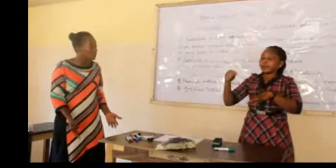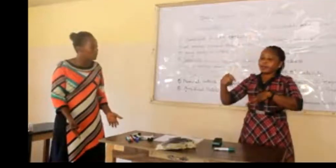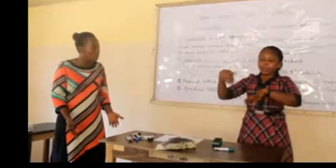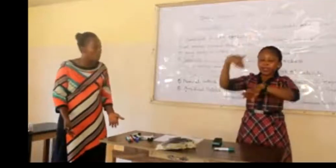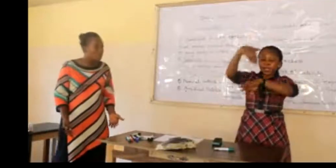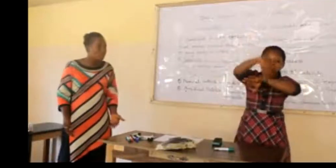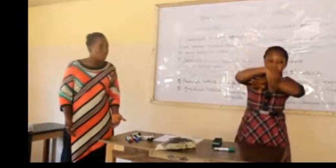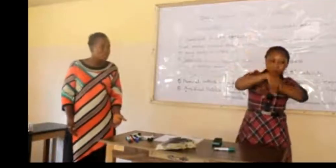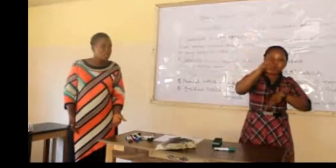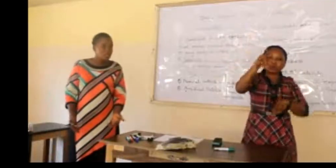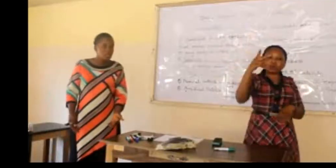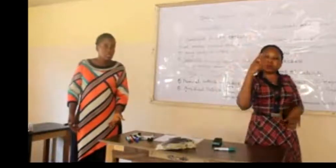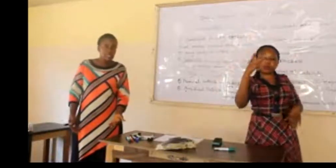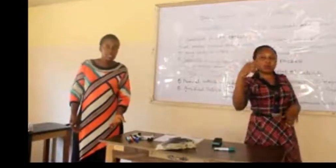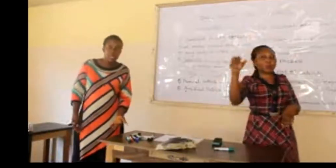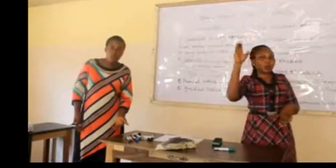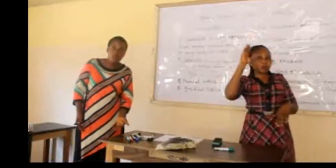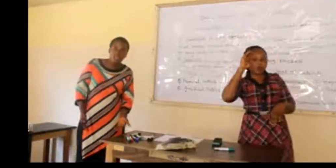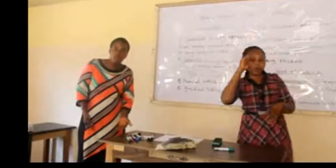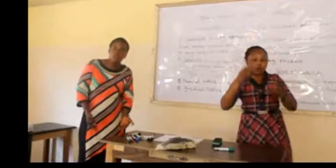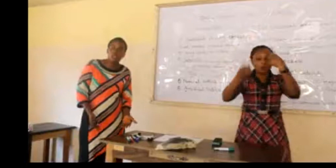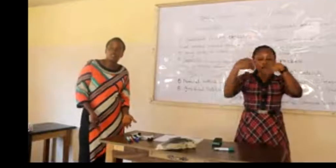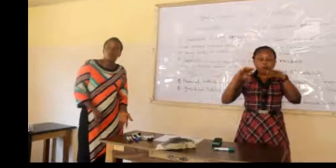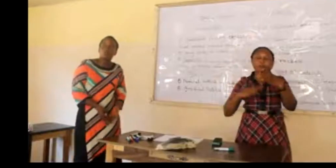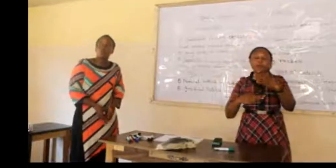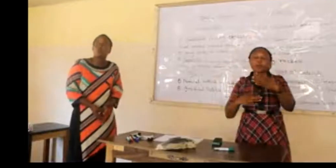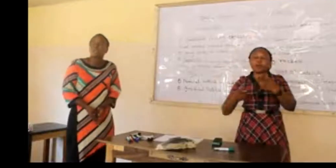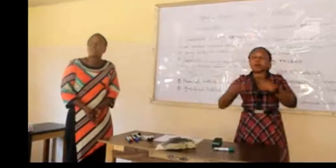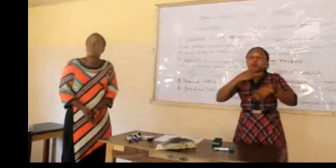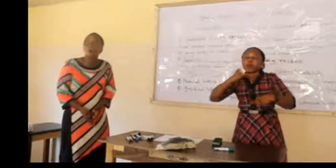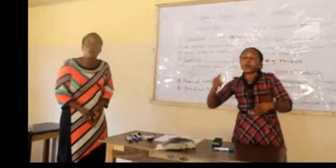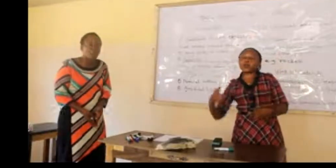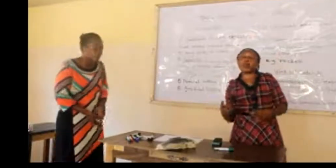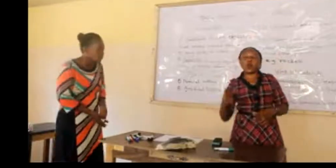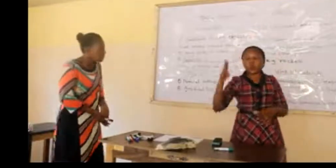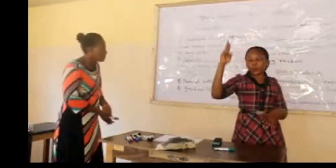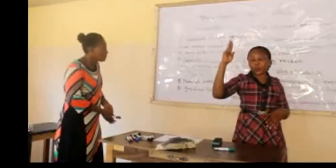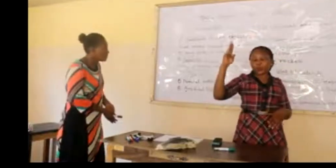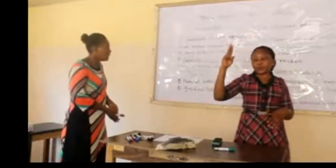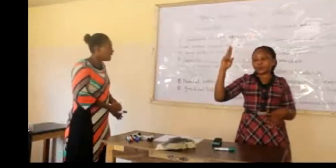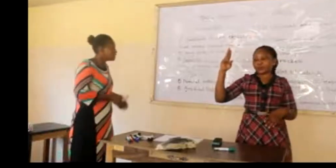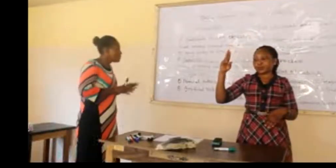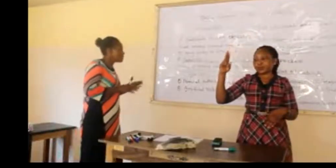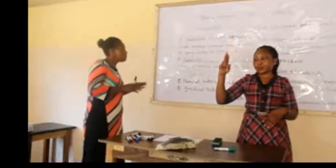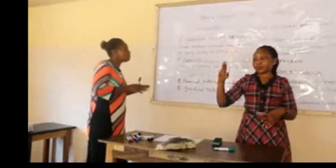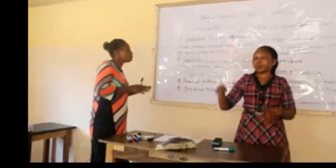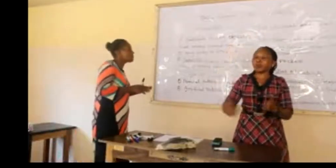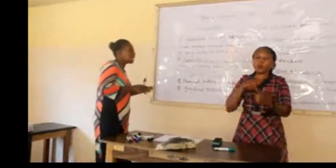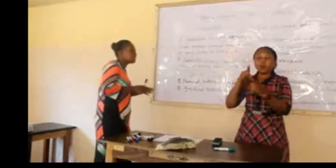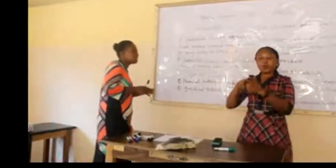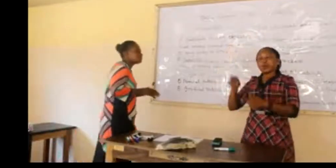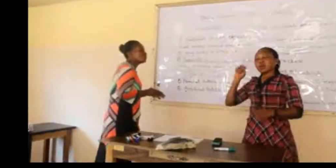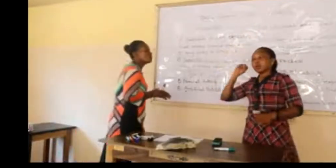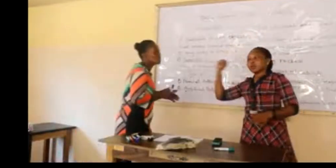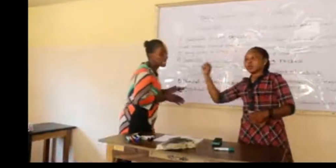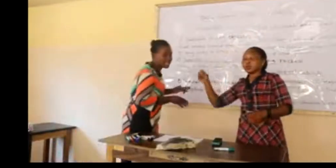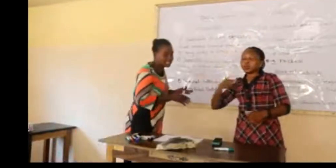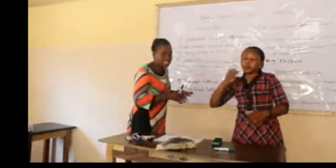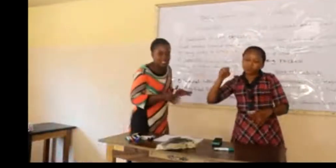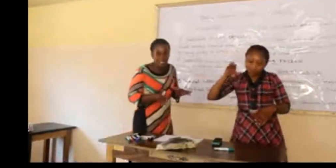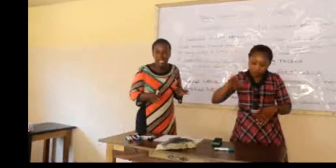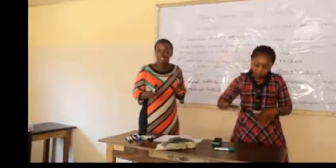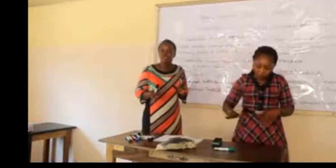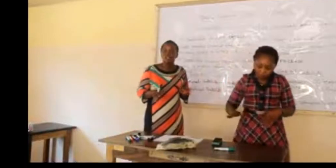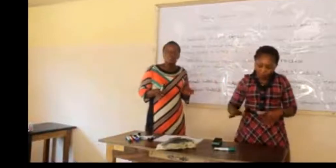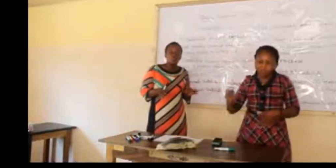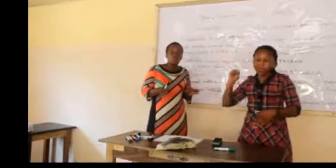moon coming up. And there was what we are told when we are small, that if you look at the moon